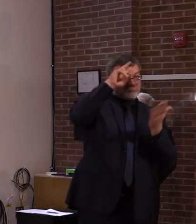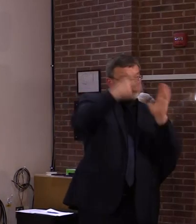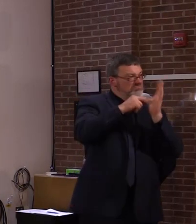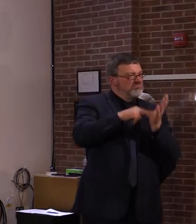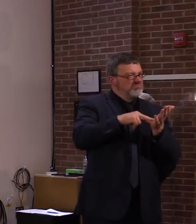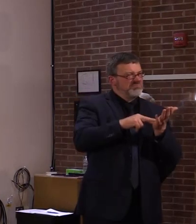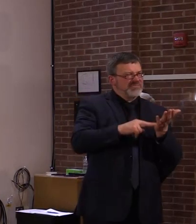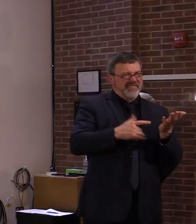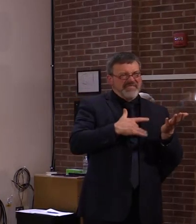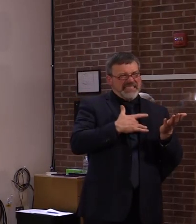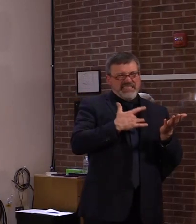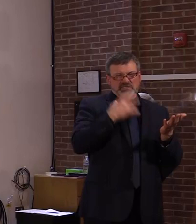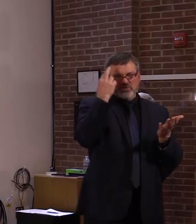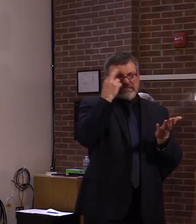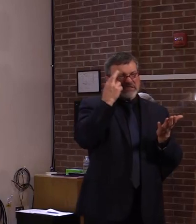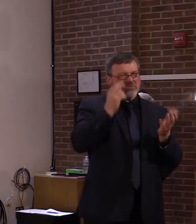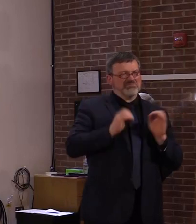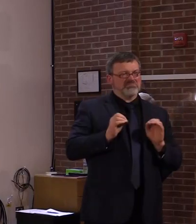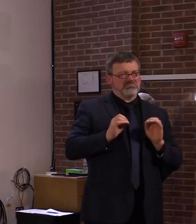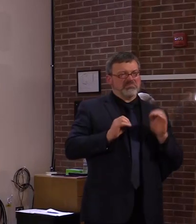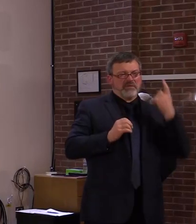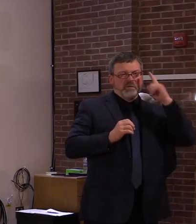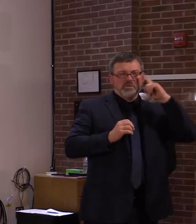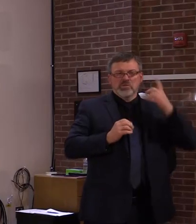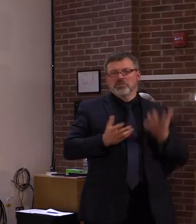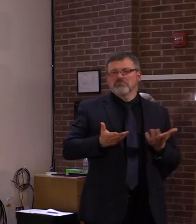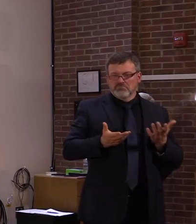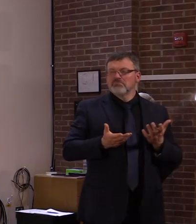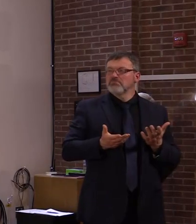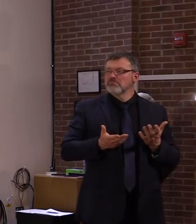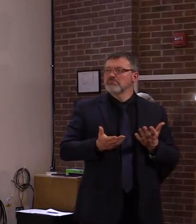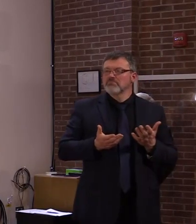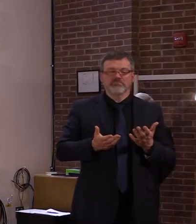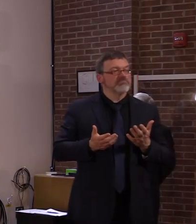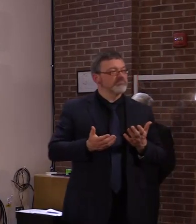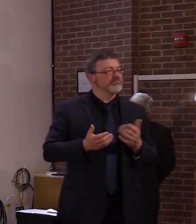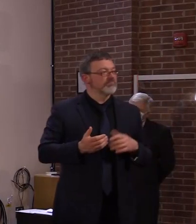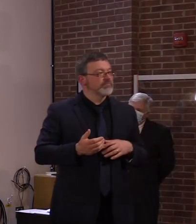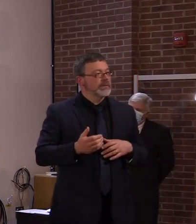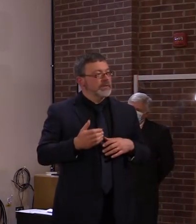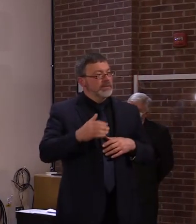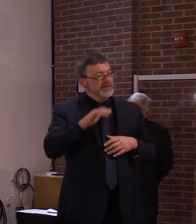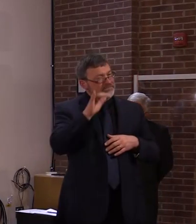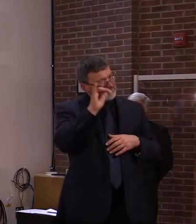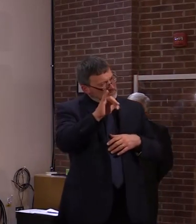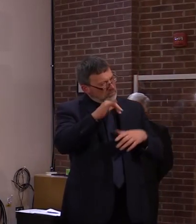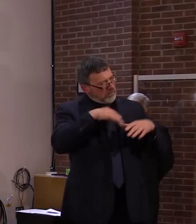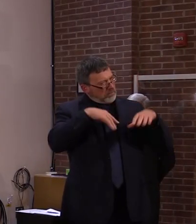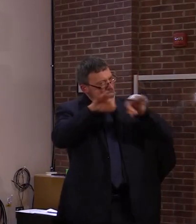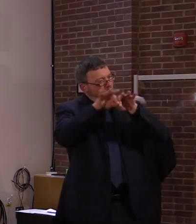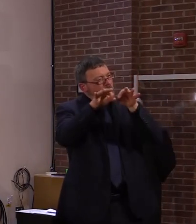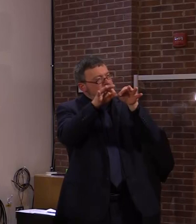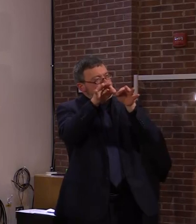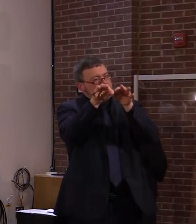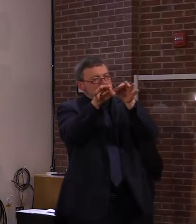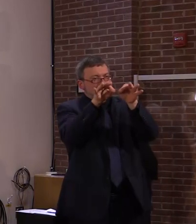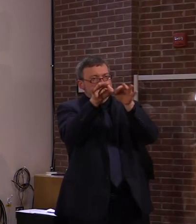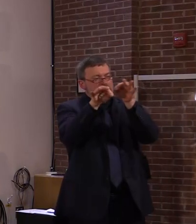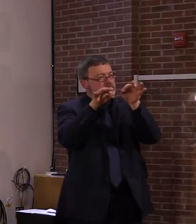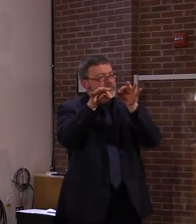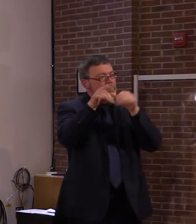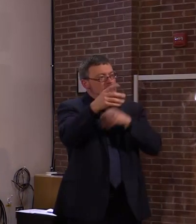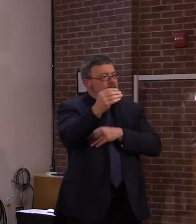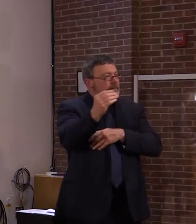I also want to just make an important take-home message based on the previous question that came in. Sorry to use the Globe's time on this,